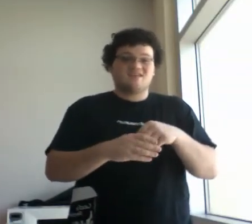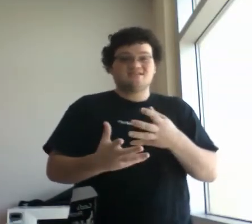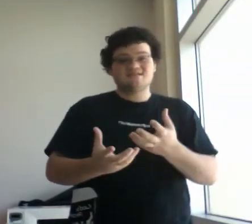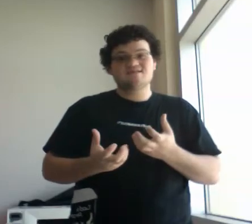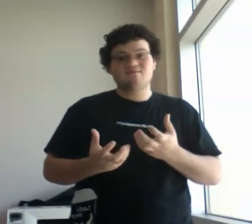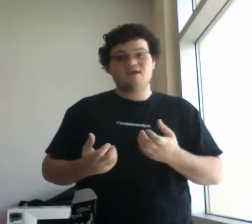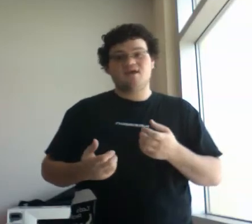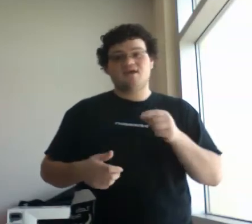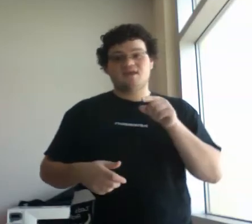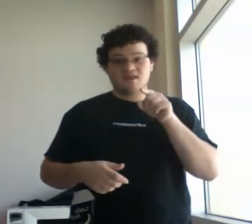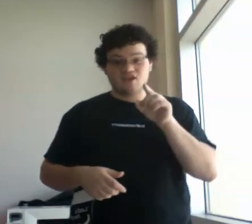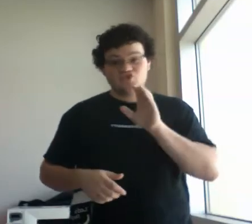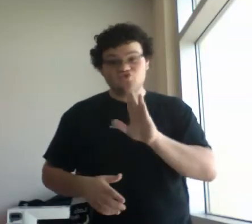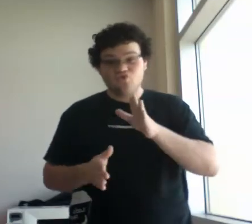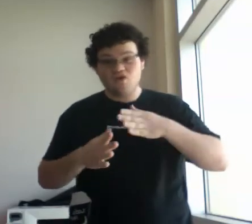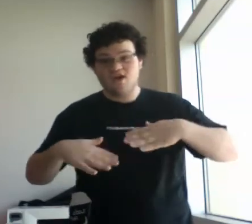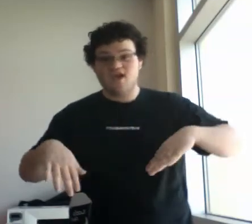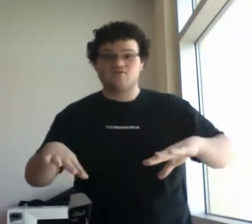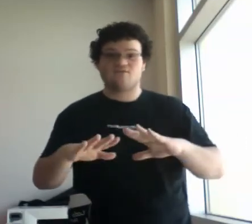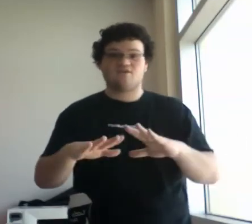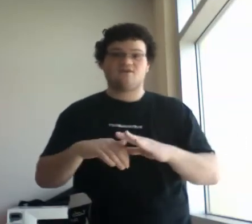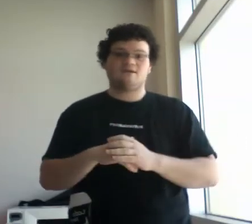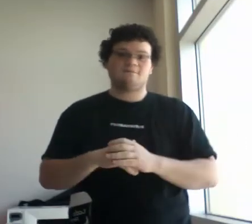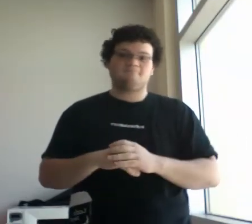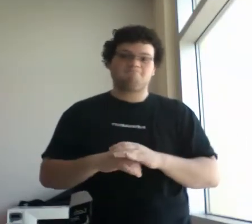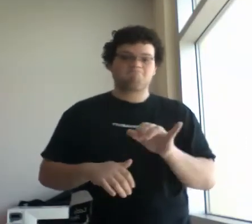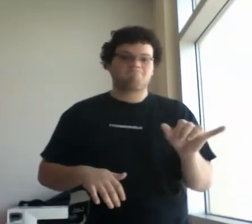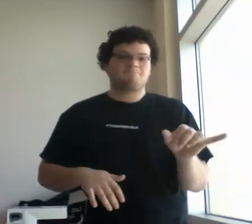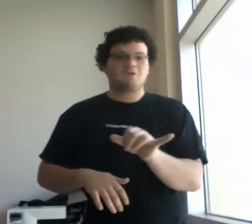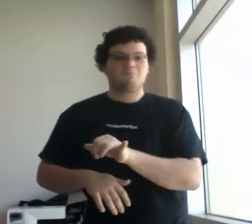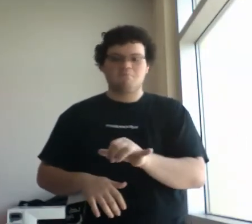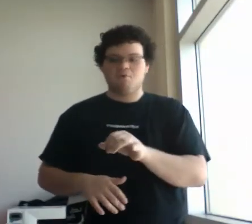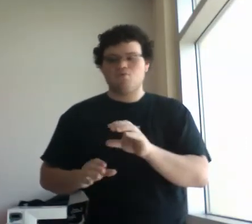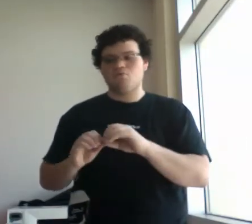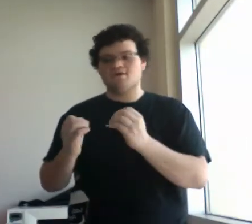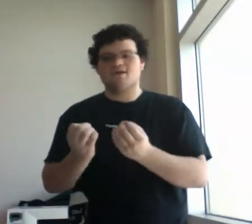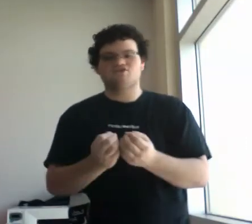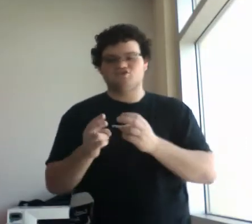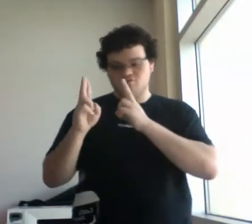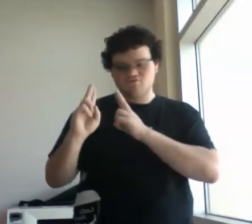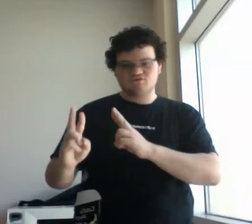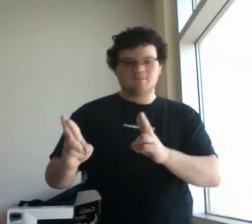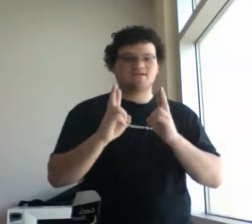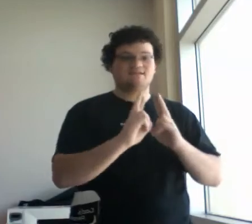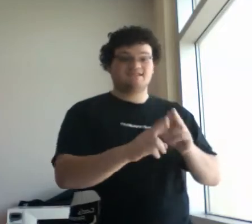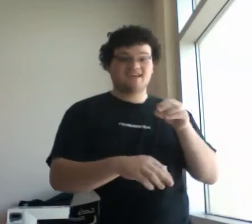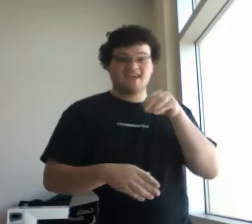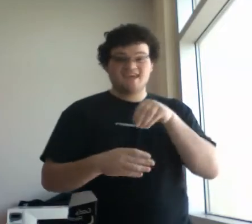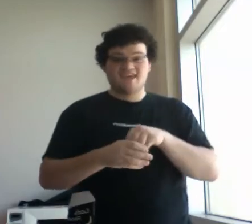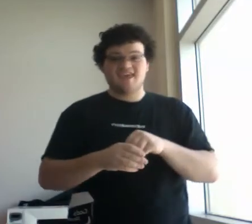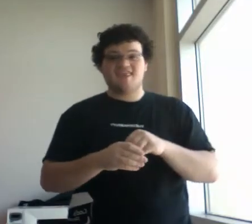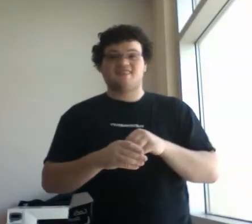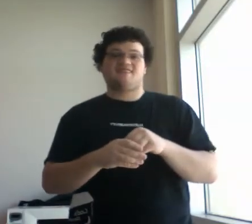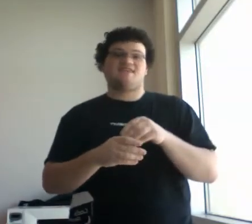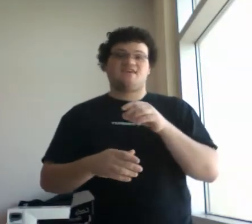So again, both organizations are well respected in the industry. So what I suggest you do is search your